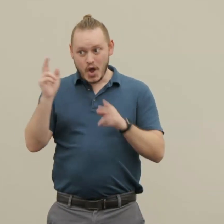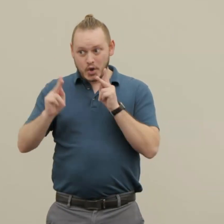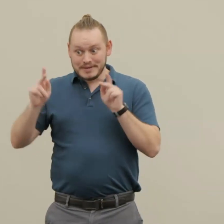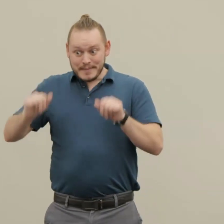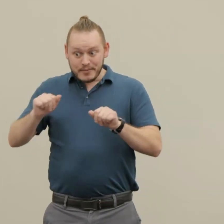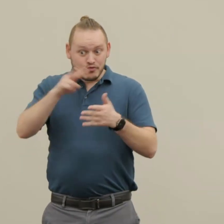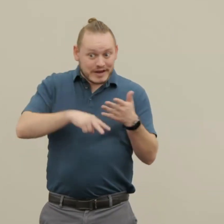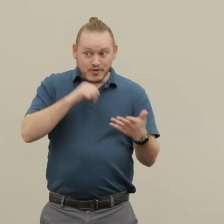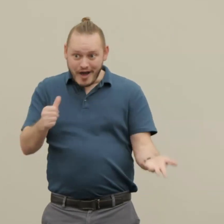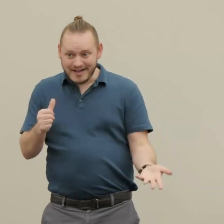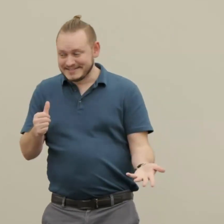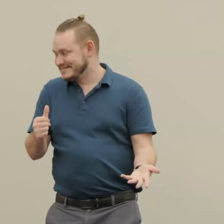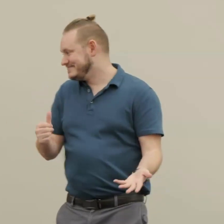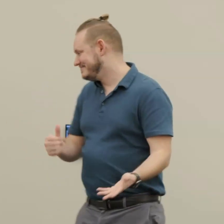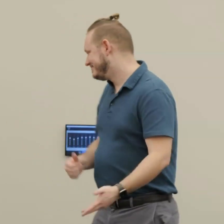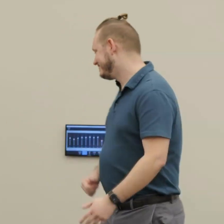to read this or not?